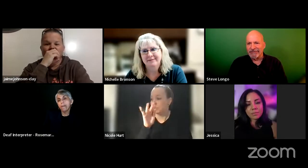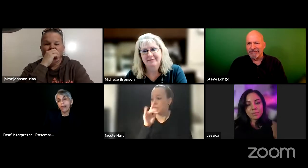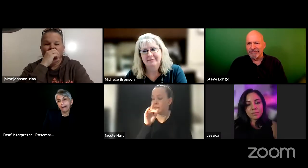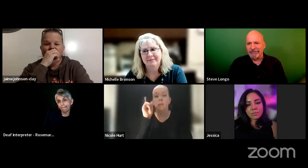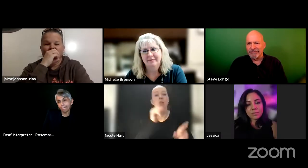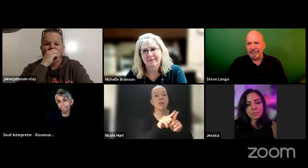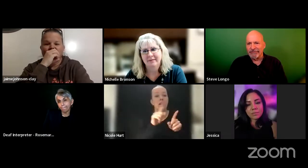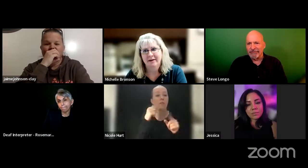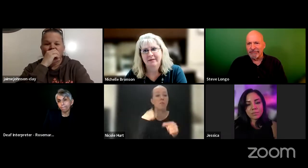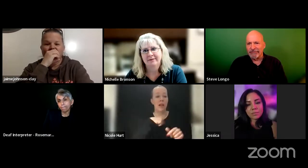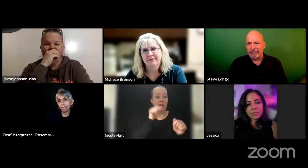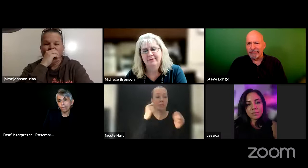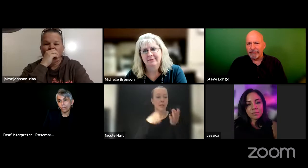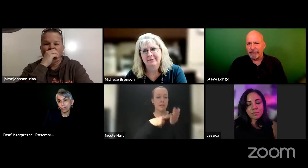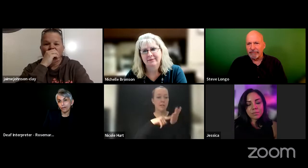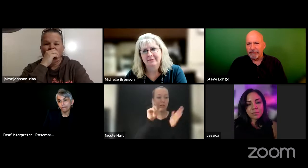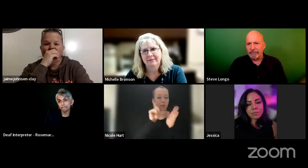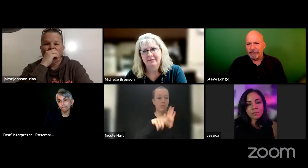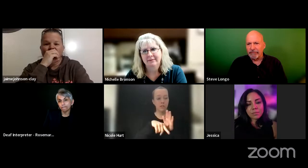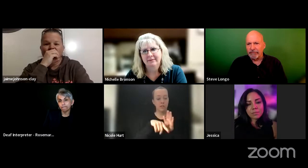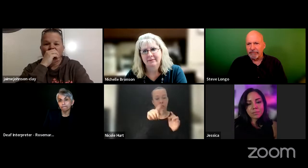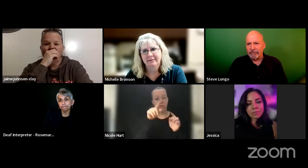Yes, this is Nicole.